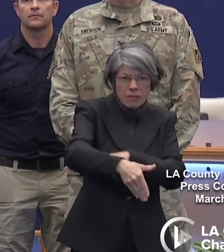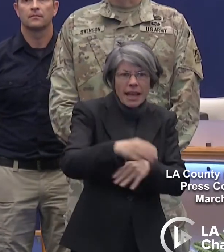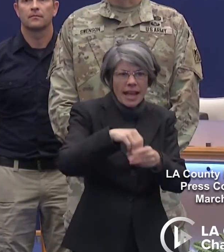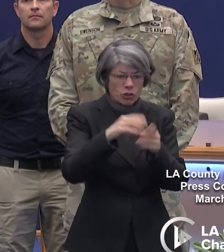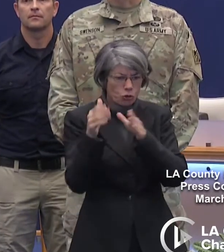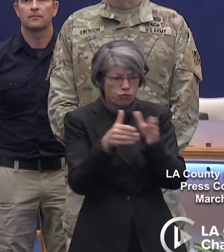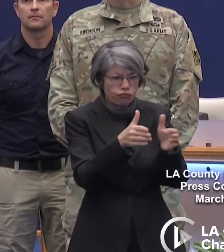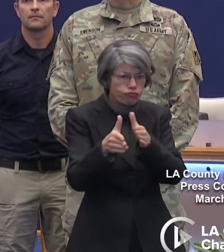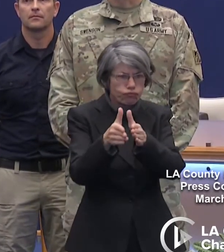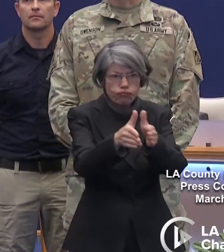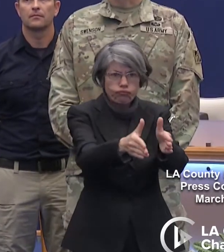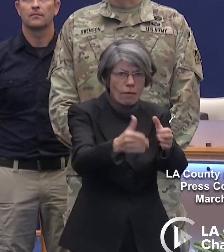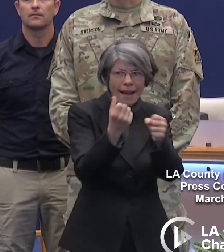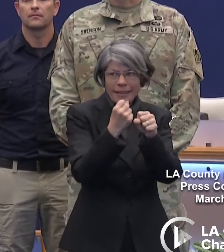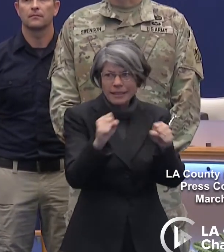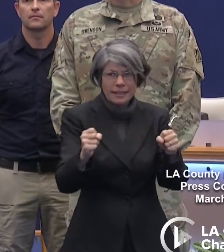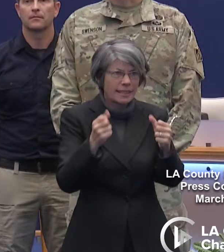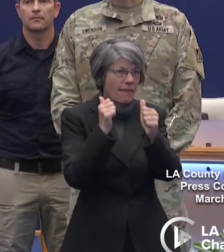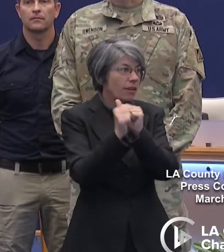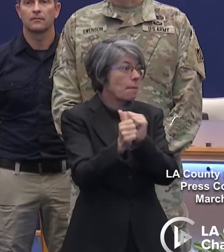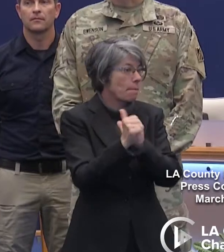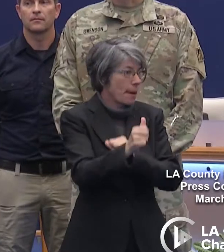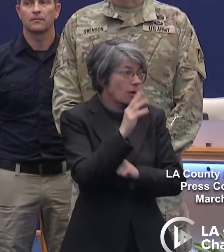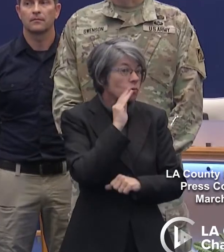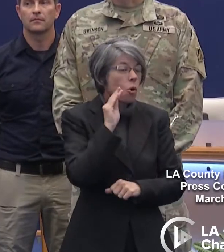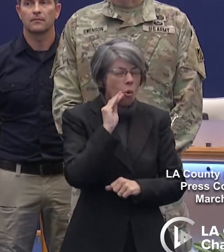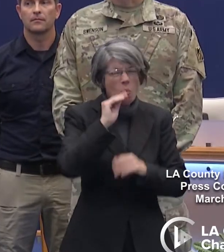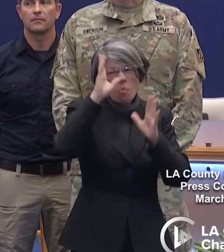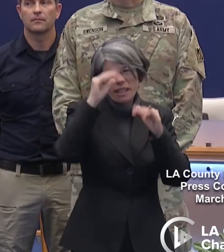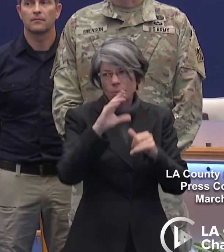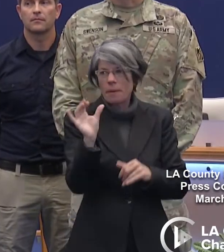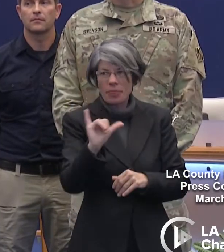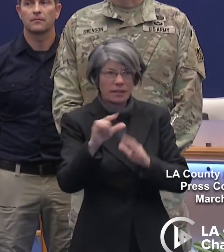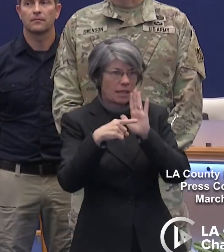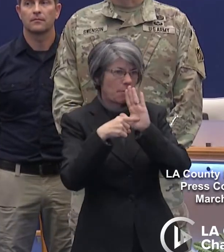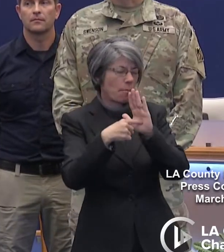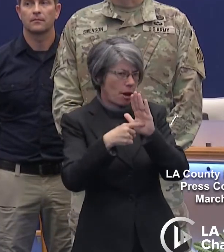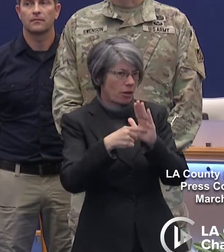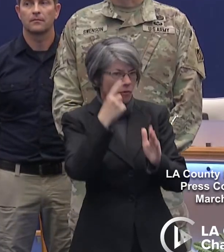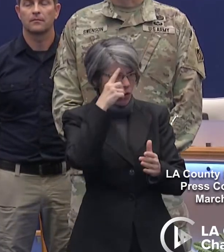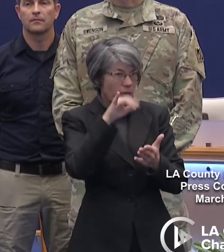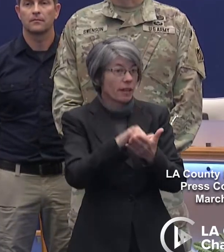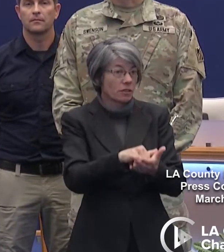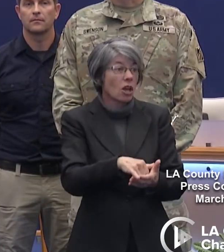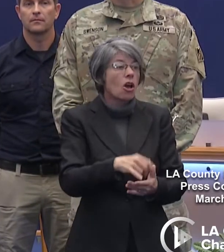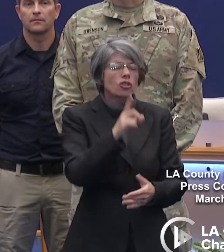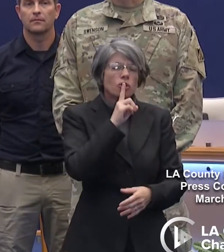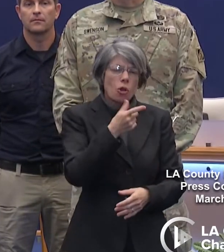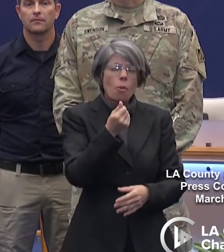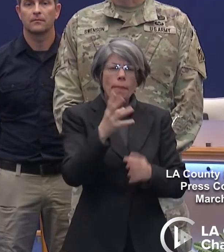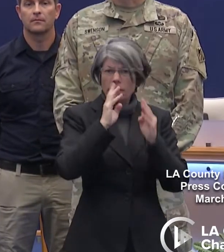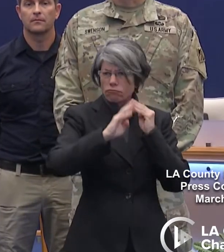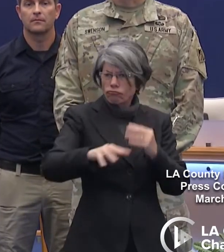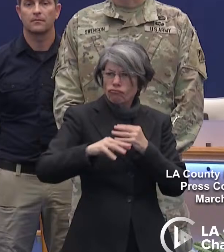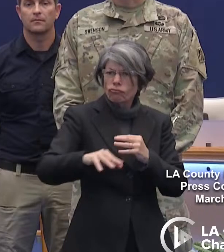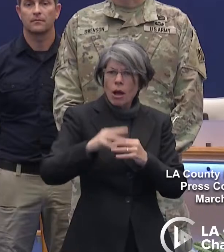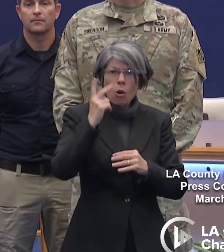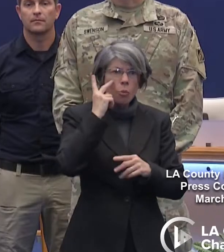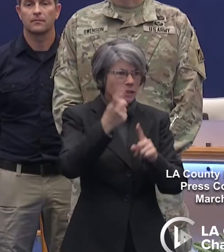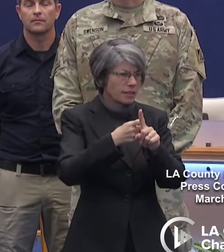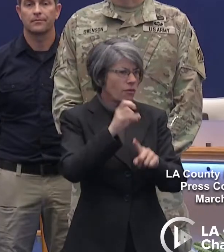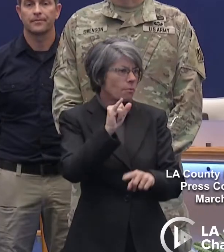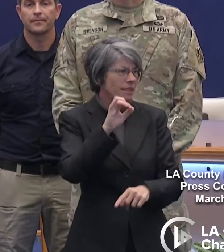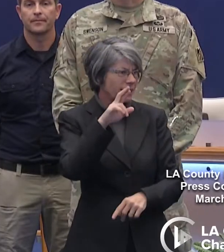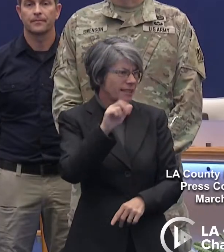channel system, and flowed safely past homes. We expect the same in our model of this event. So there will be some flows that we see from Sierra Madre